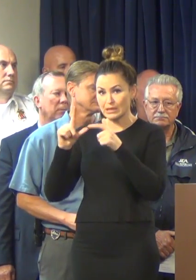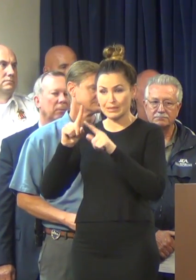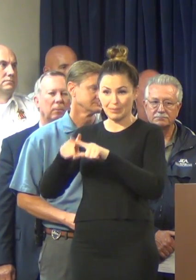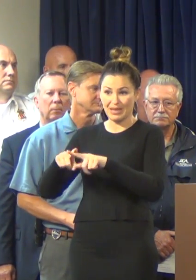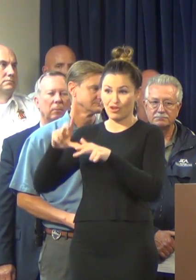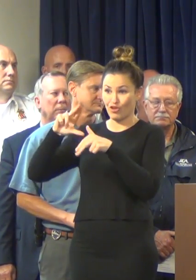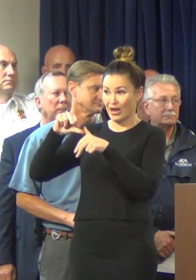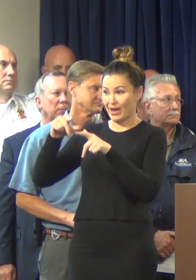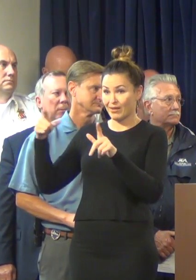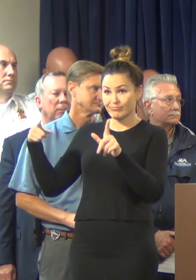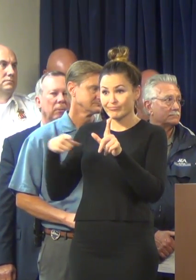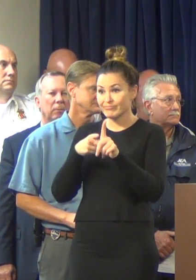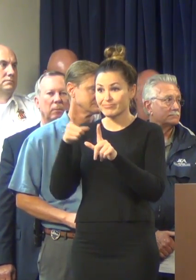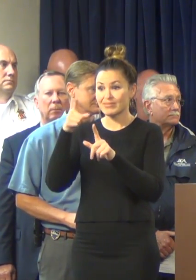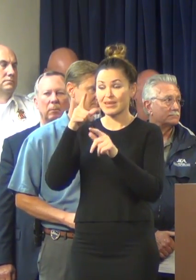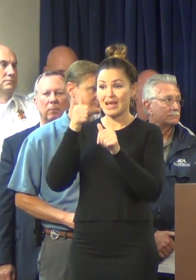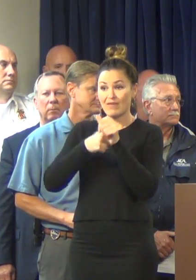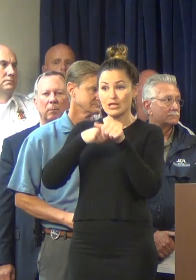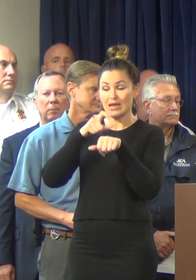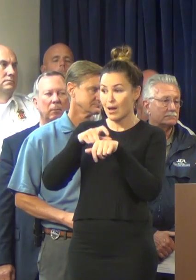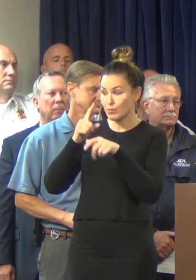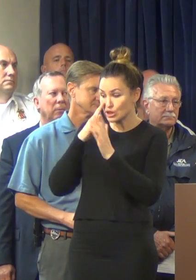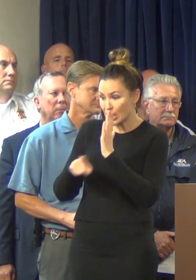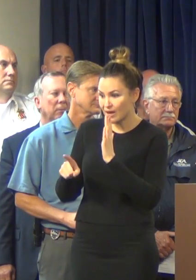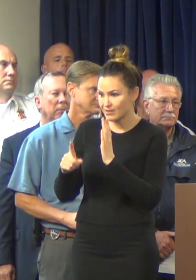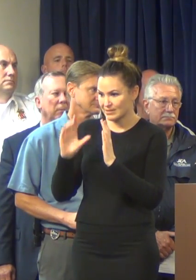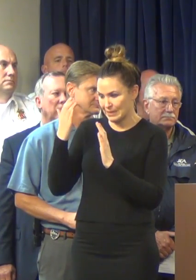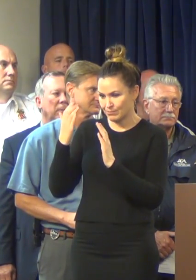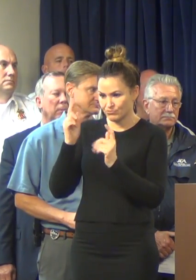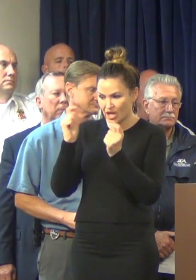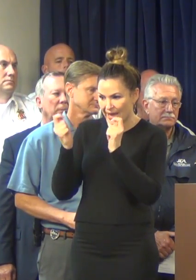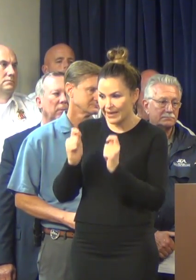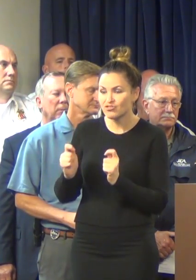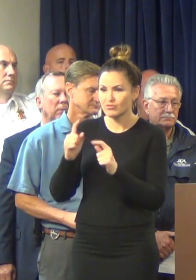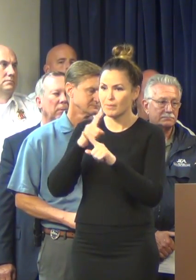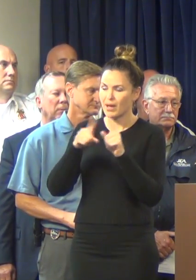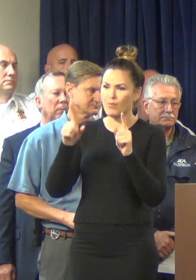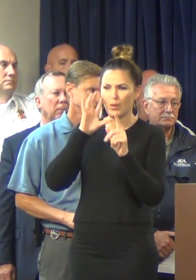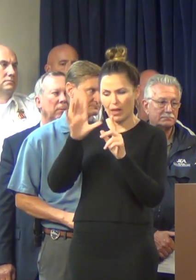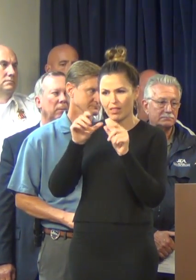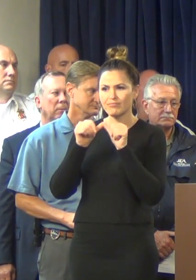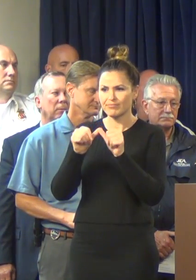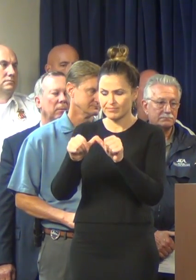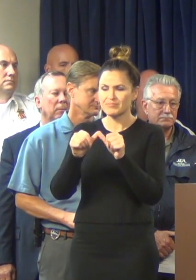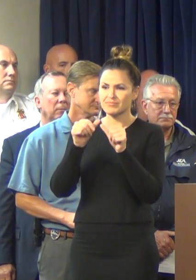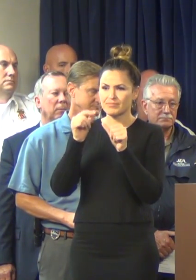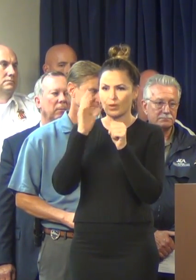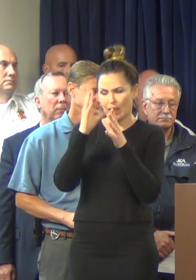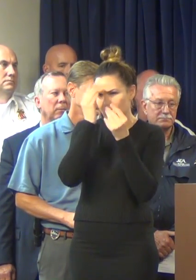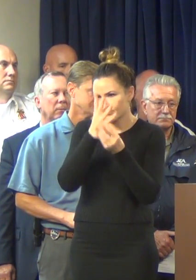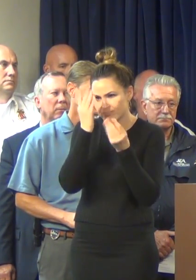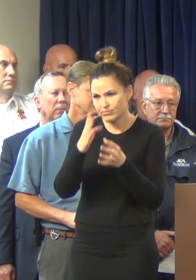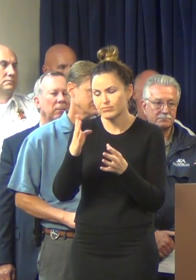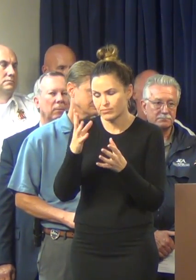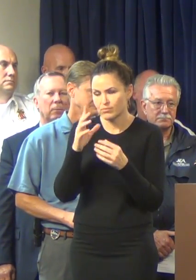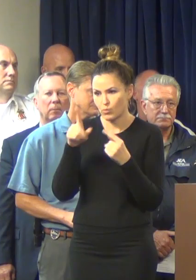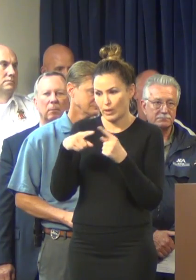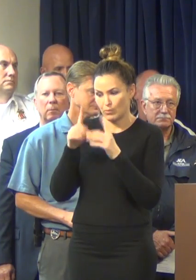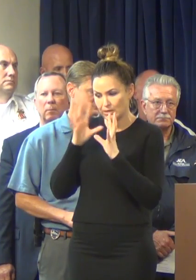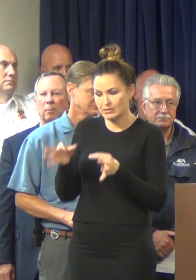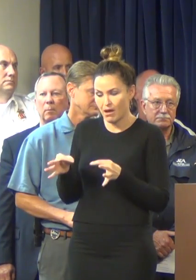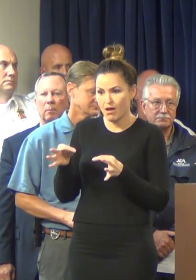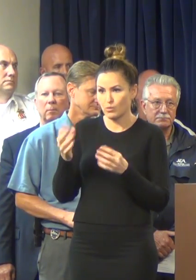changes every forecast. Something new seems to come up. So we'll constantly evaluate that, and we will get that out ASAP once that